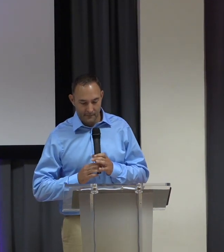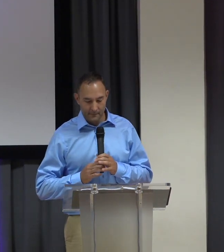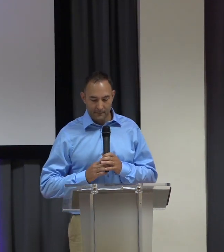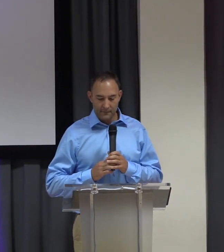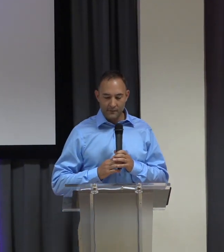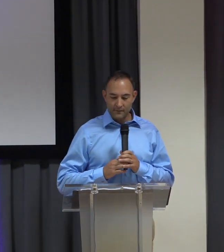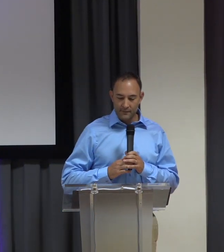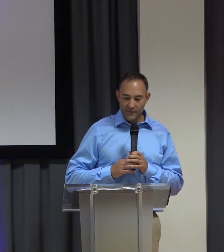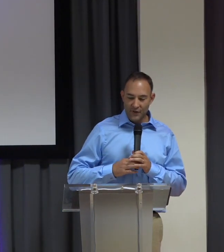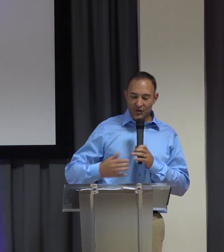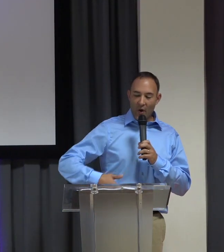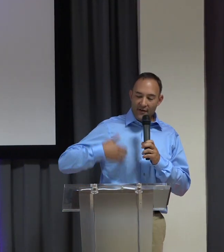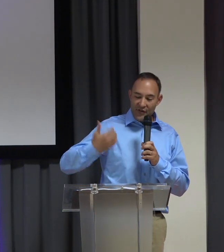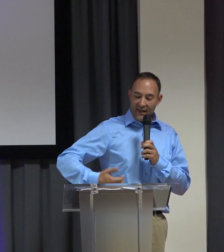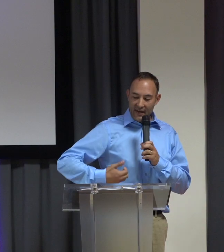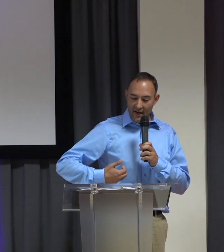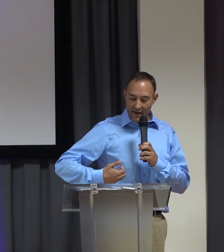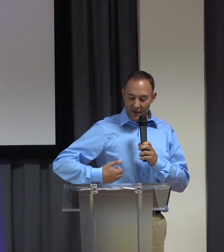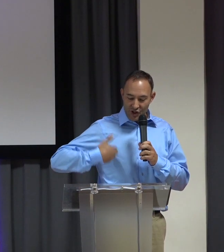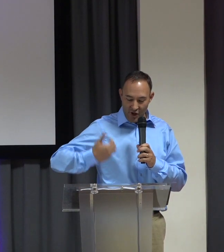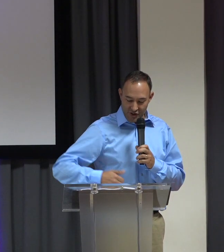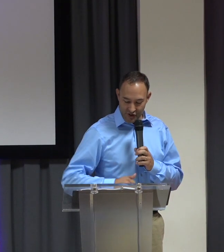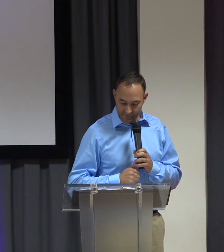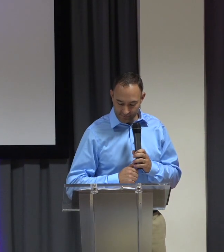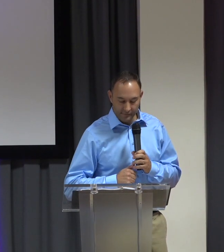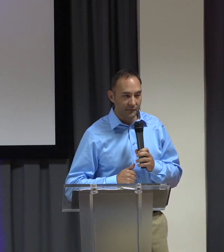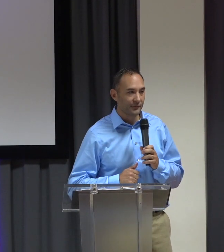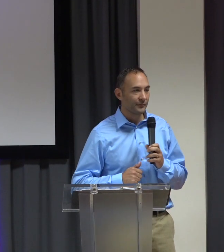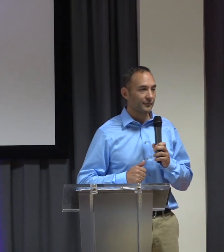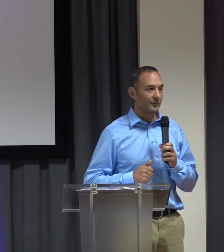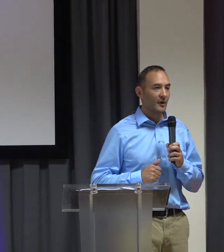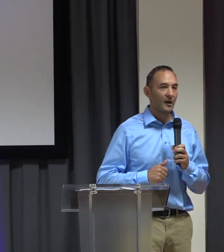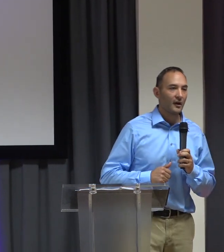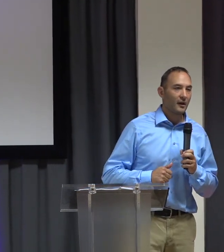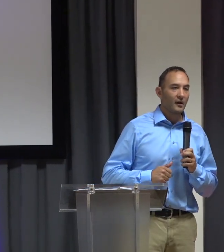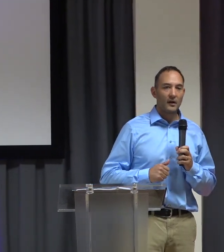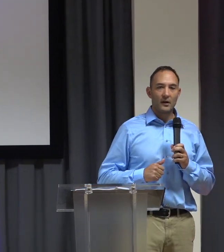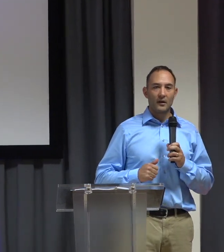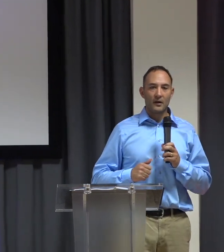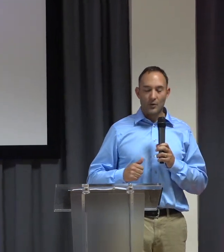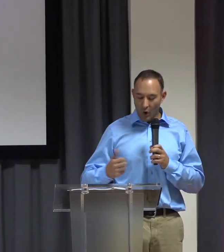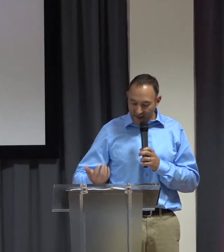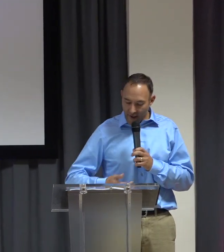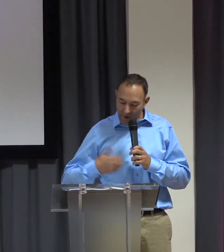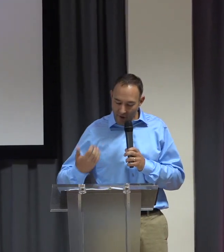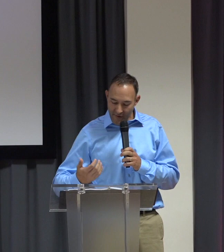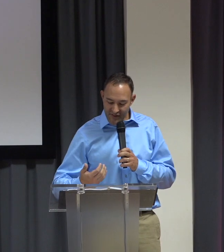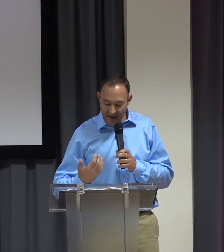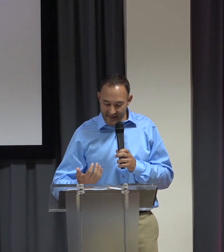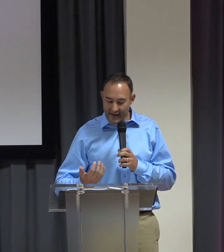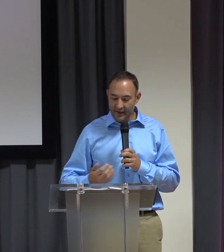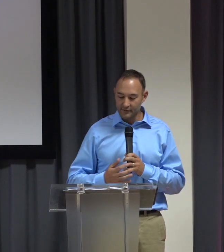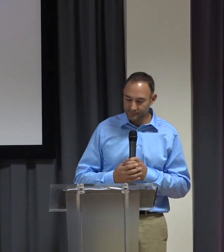une vision très basse de Dieu. There's a way of thinking in the church Et il y a cette manière de penser dans l'Église where we carry around